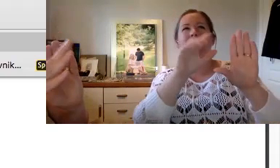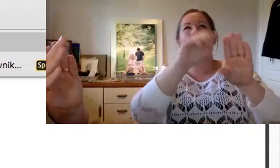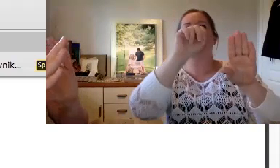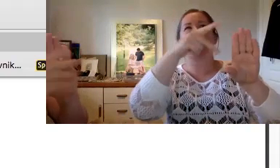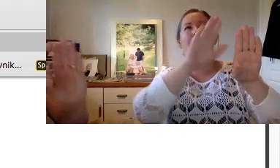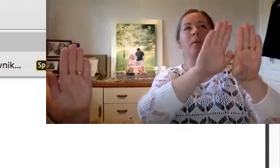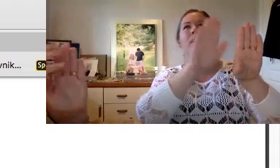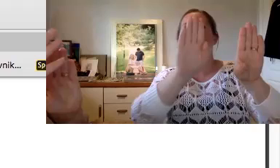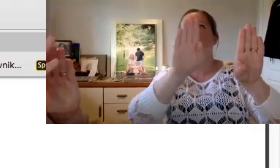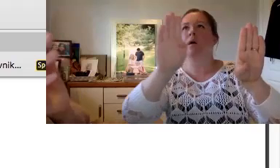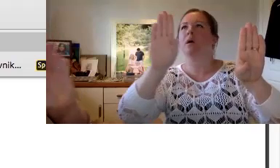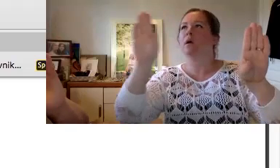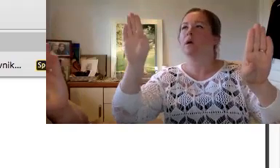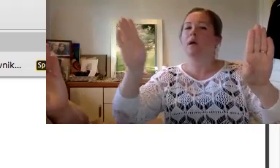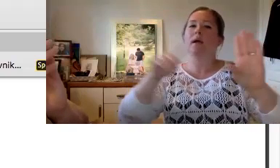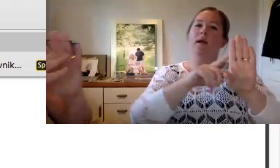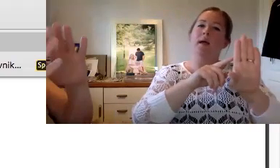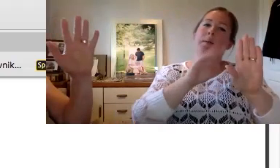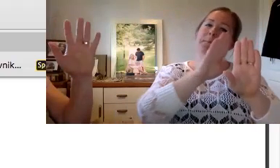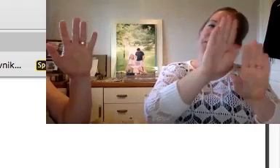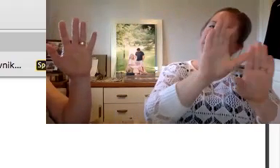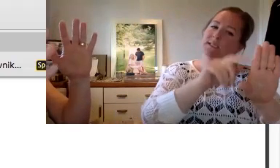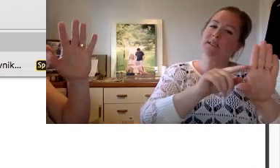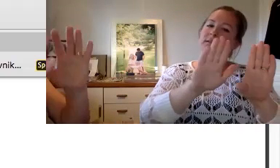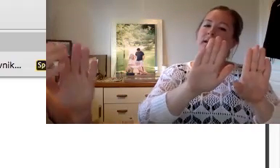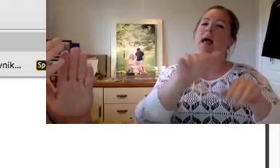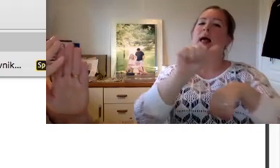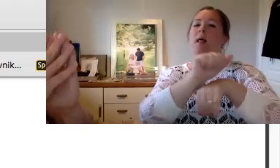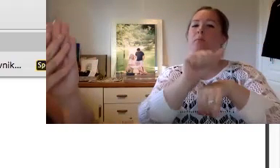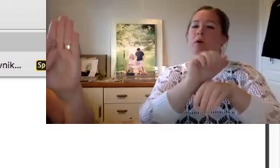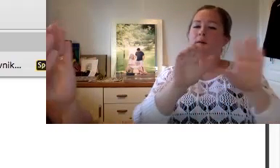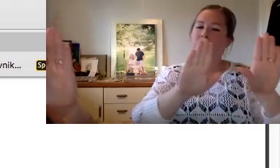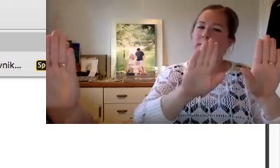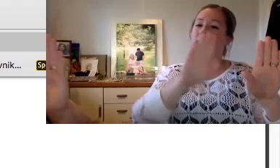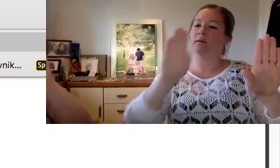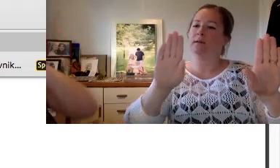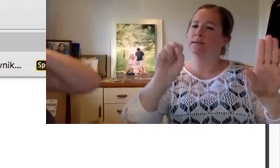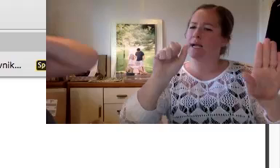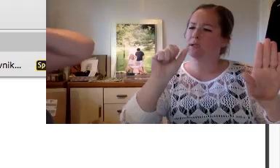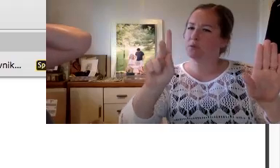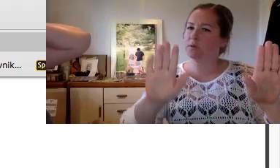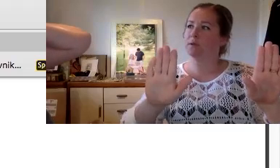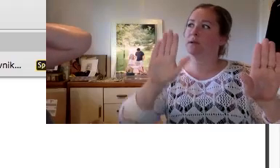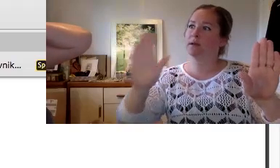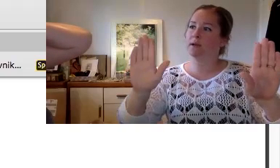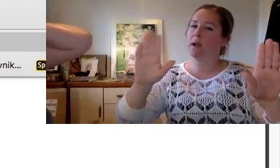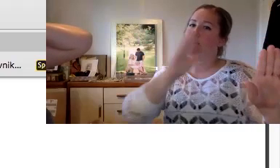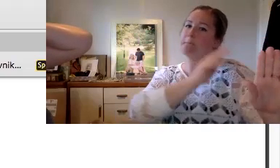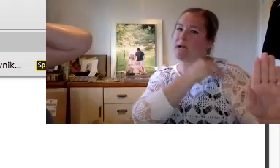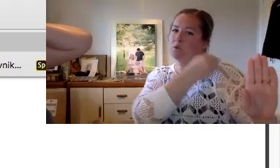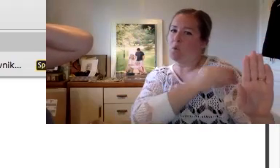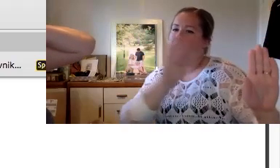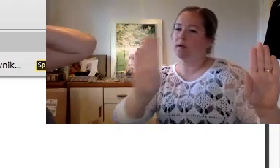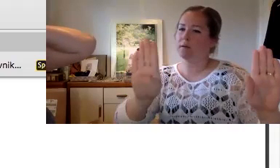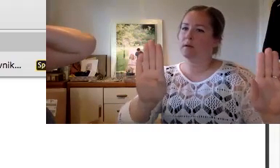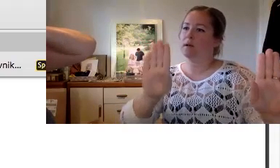I know in BC, I could almost visualize on the map of Canada where it is. Just kind of, you're identifying that.